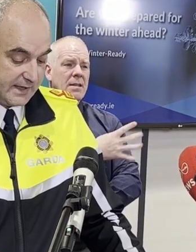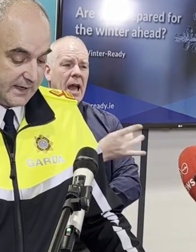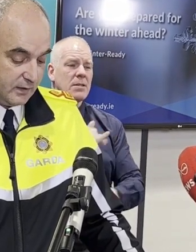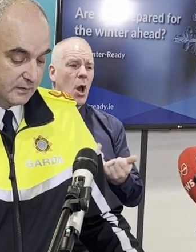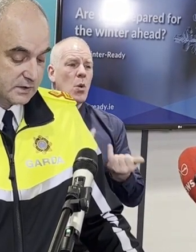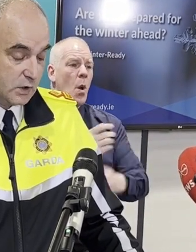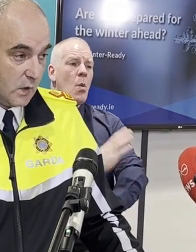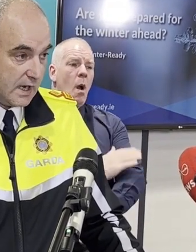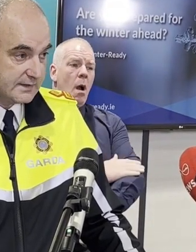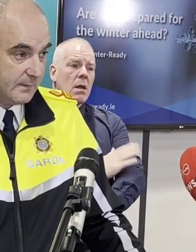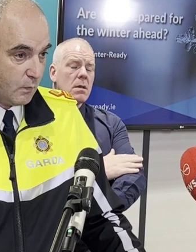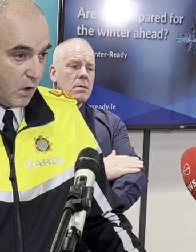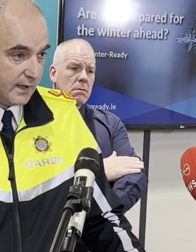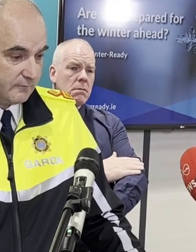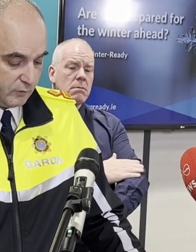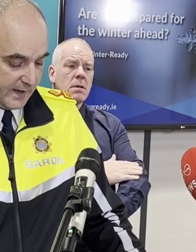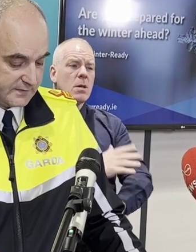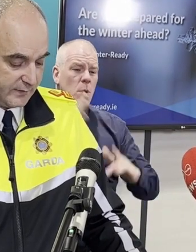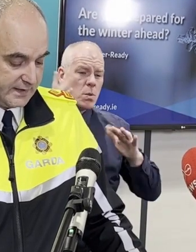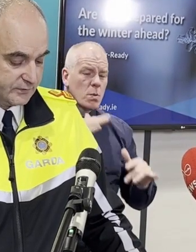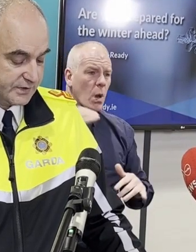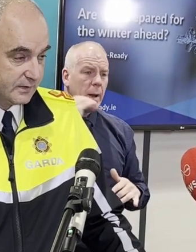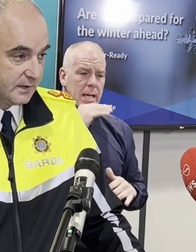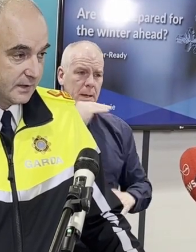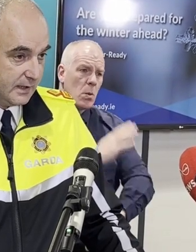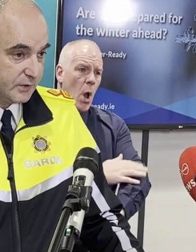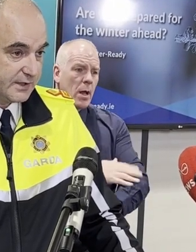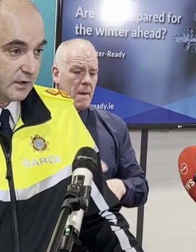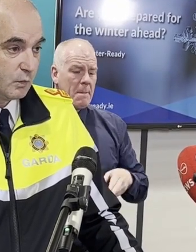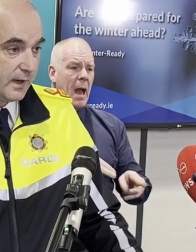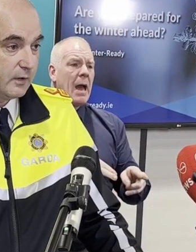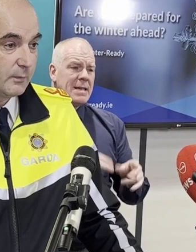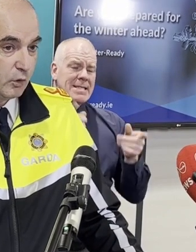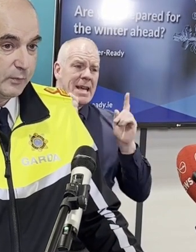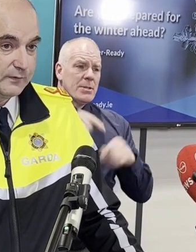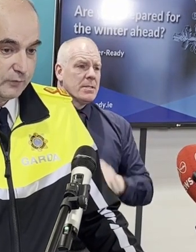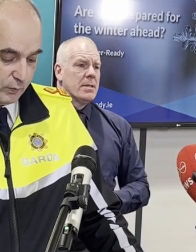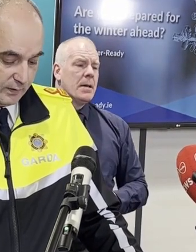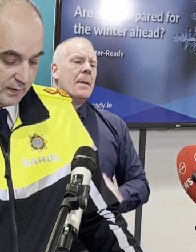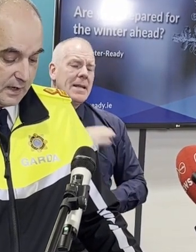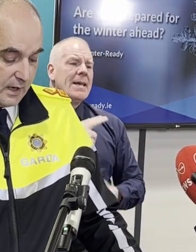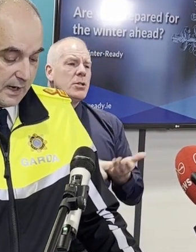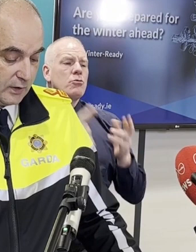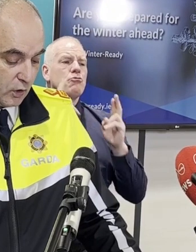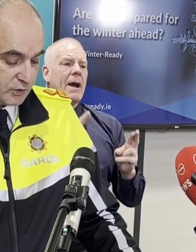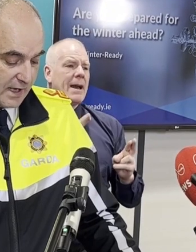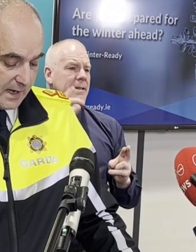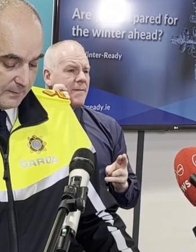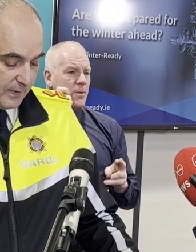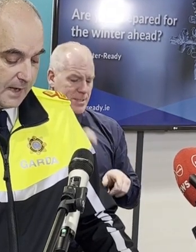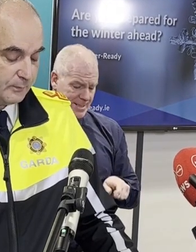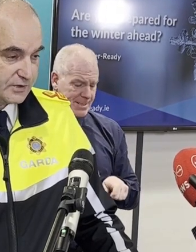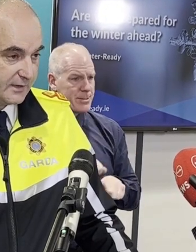pedestrians to take care. Snow and ice can make walking on footpaths very dangerous. In particular, wear appropriate footwear. And in order